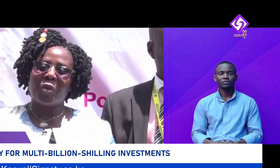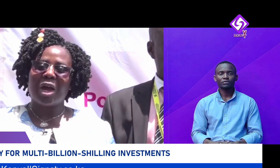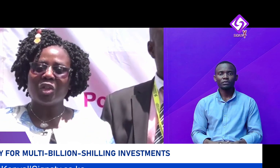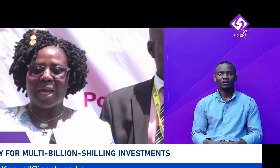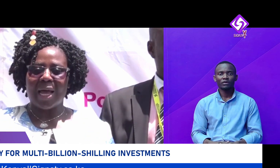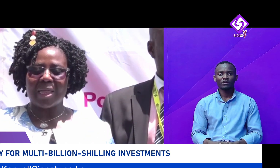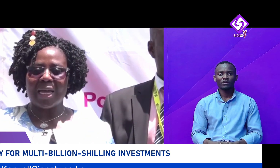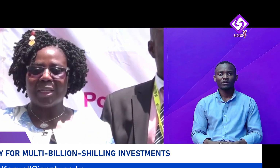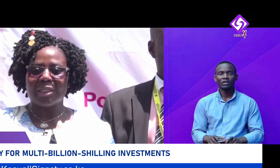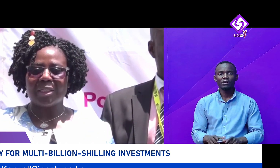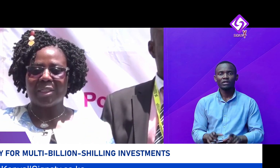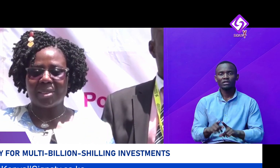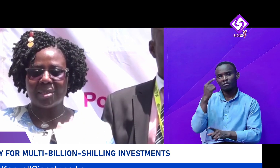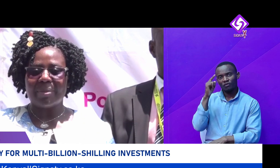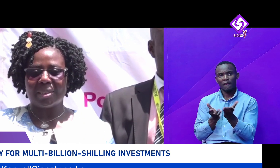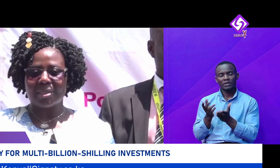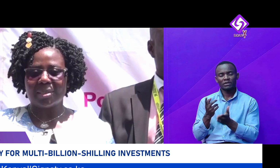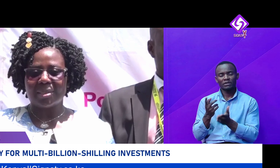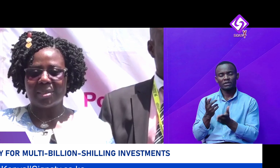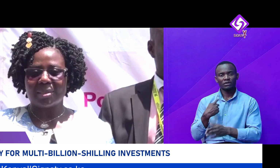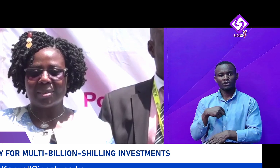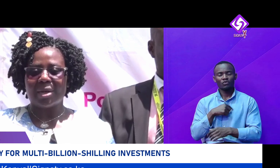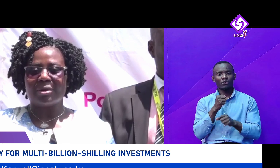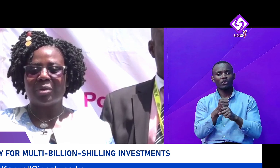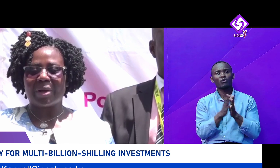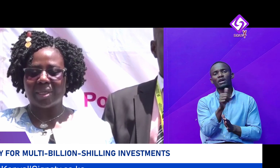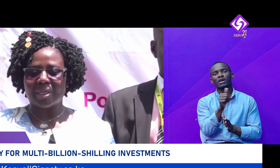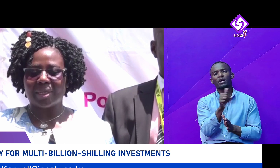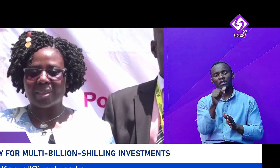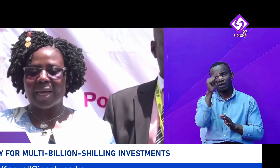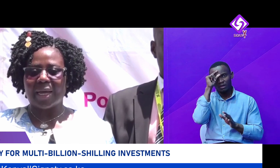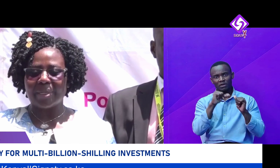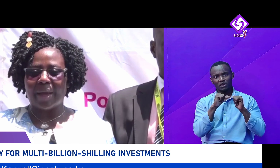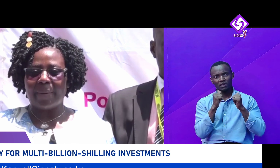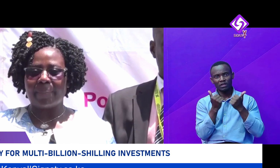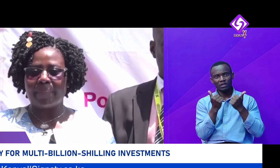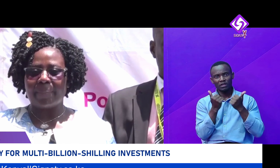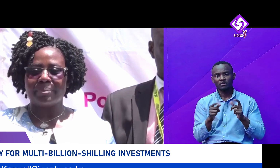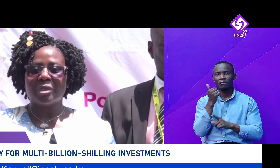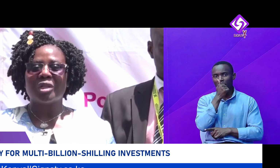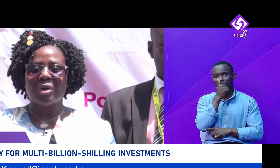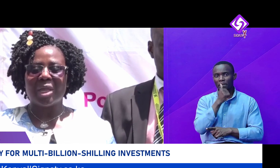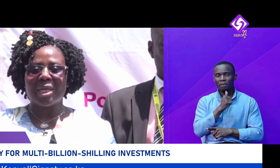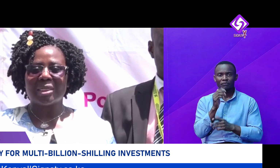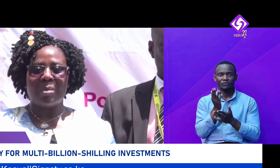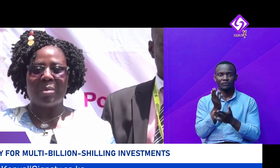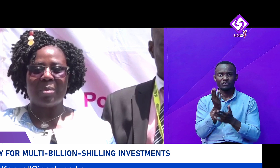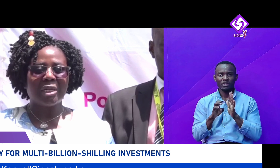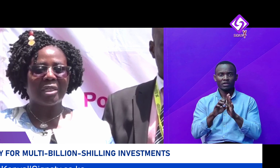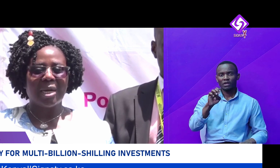we are going to work with other agencies, government agencies, and also private sector like KEPSA to ensure that our people are